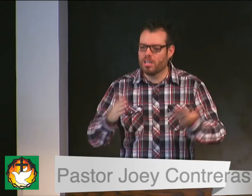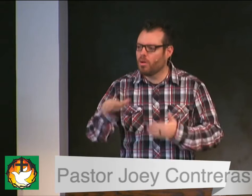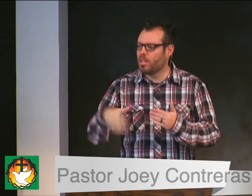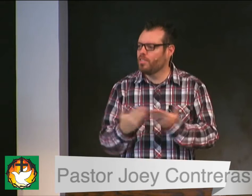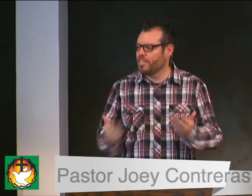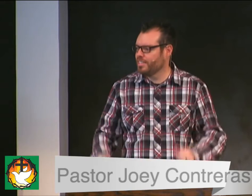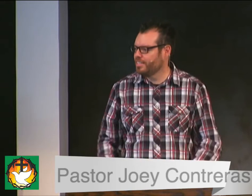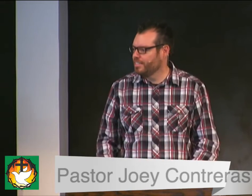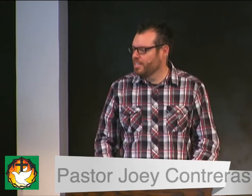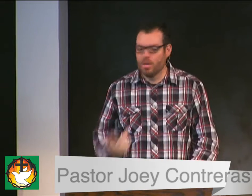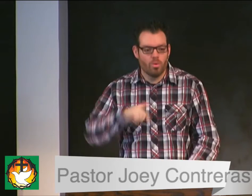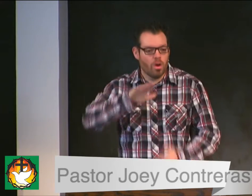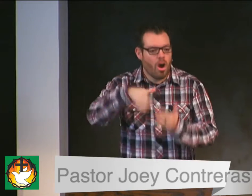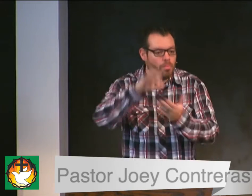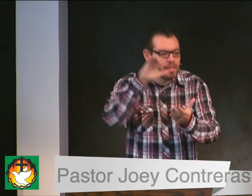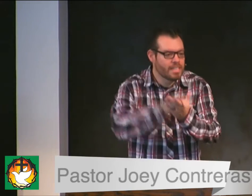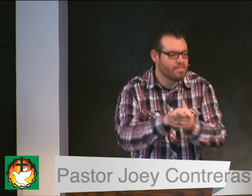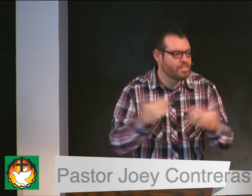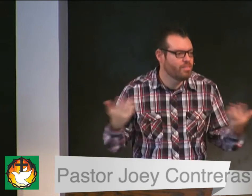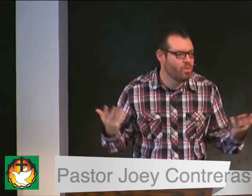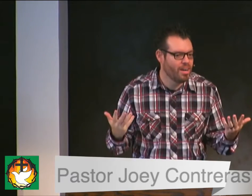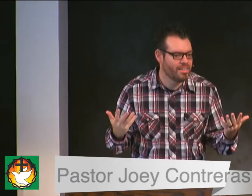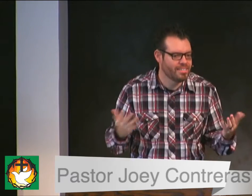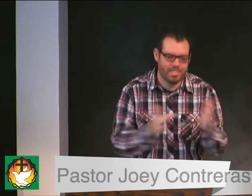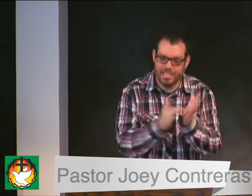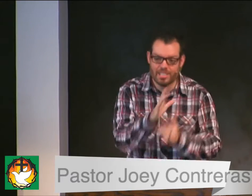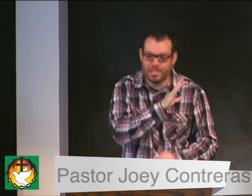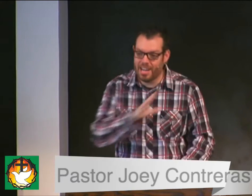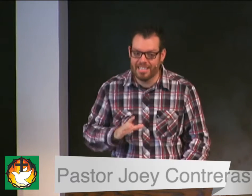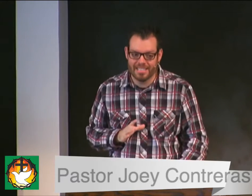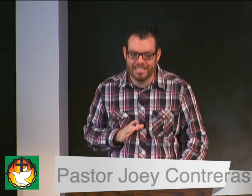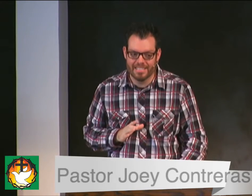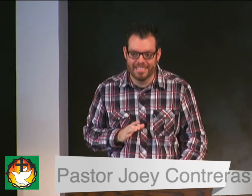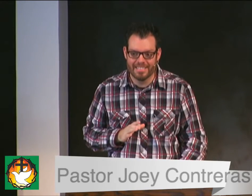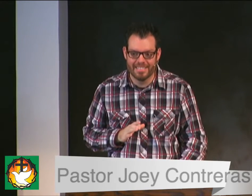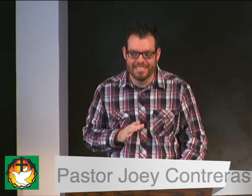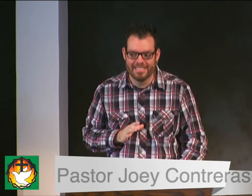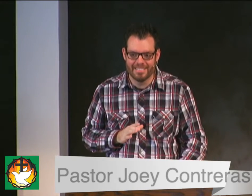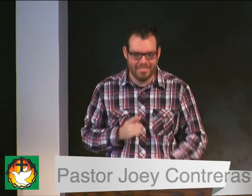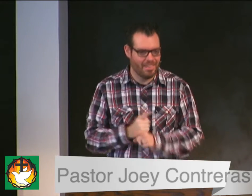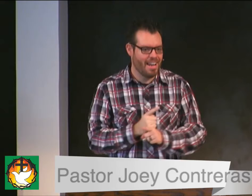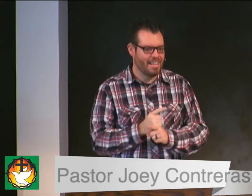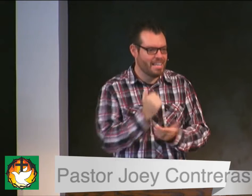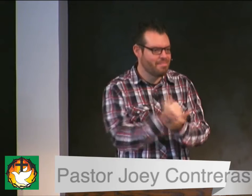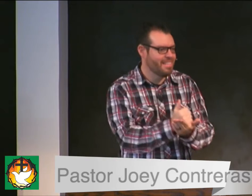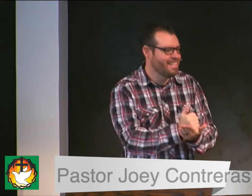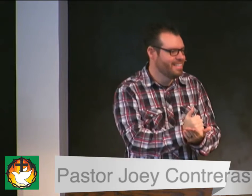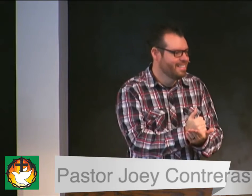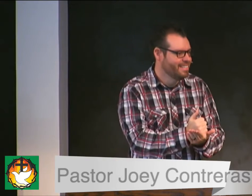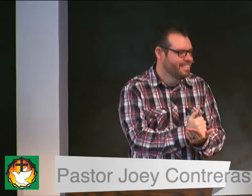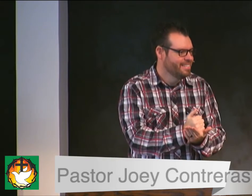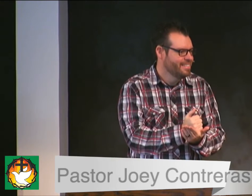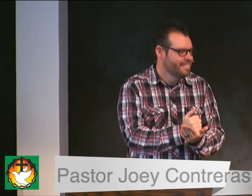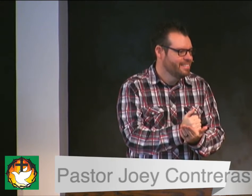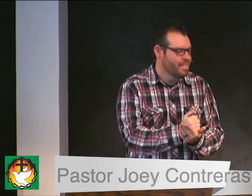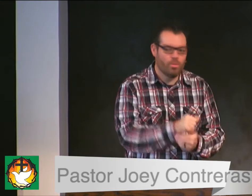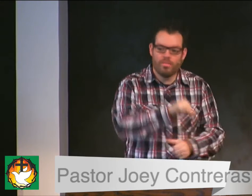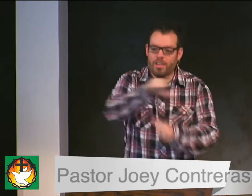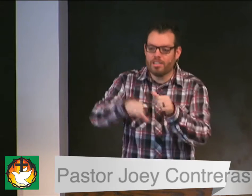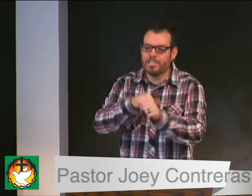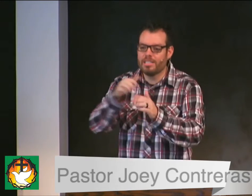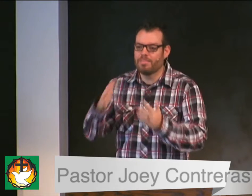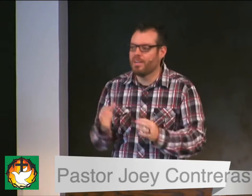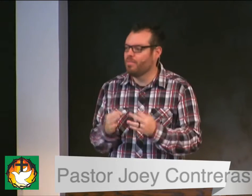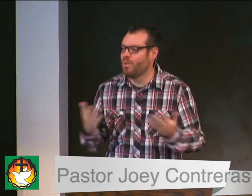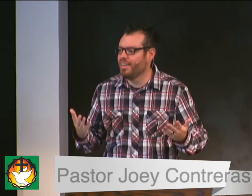I welcome all of you here. We're all believers of what? Jesus Christ? Right, amen. And